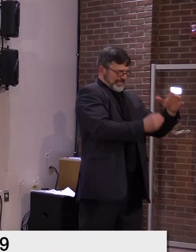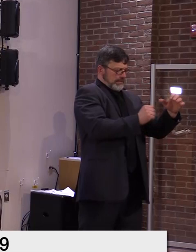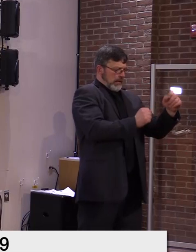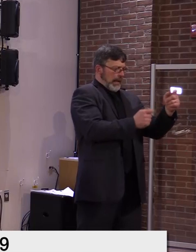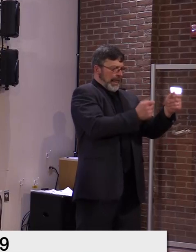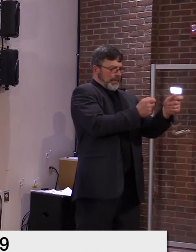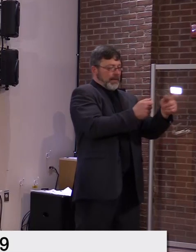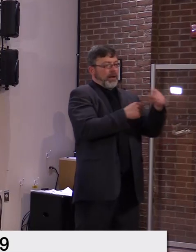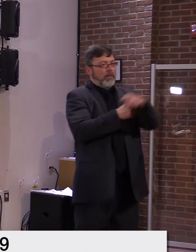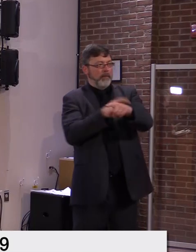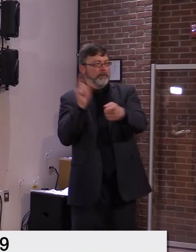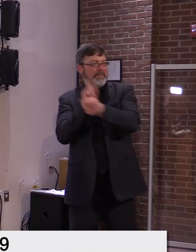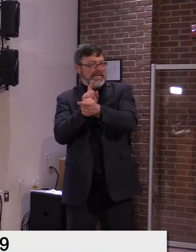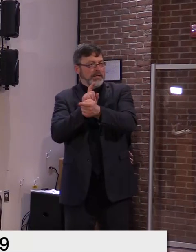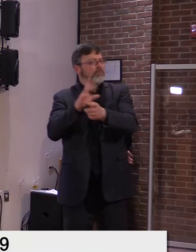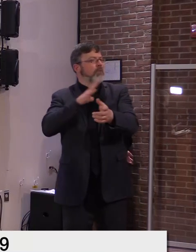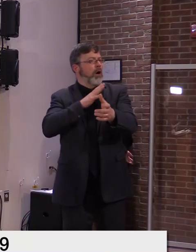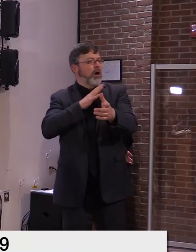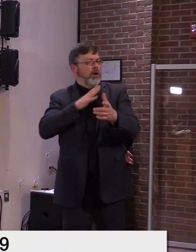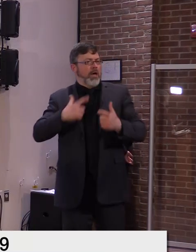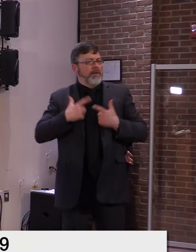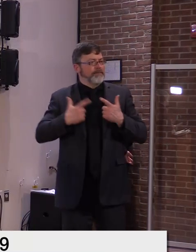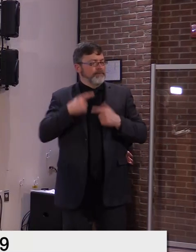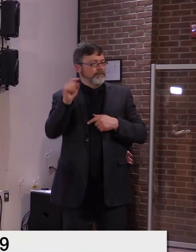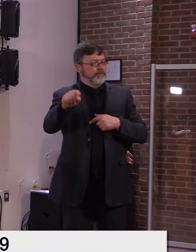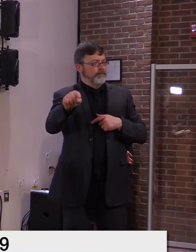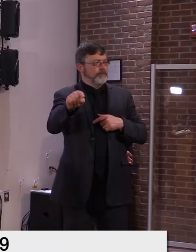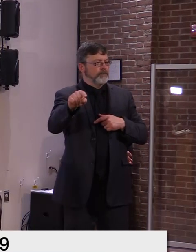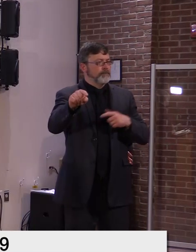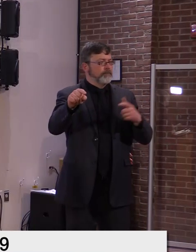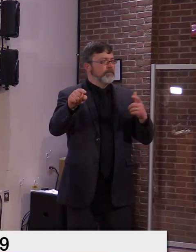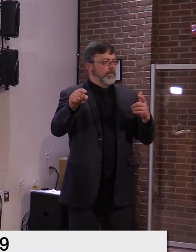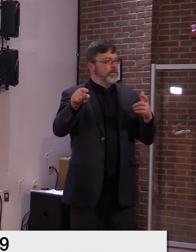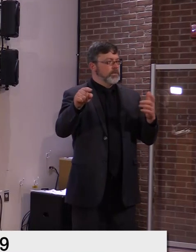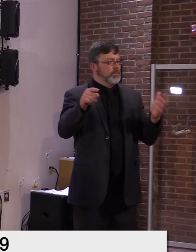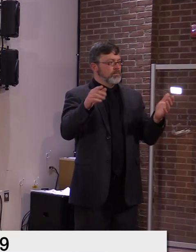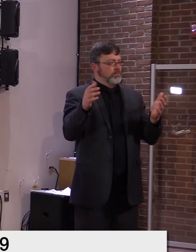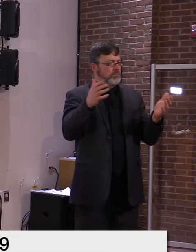same exact number of requirements, for instance,